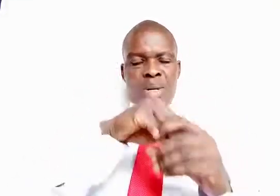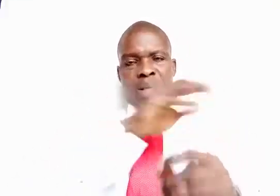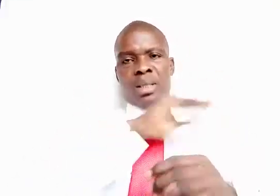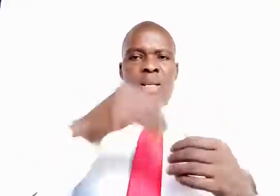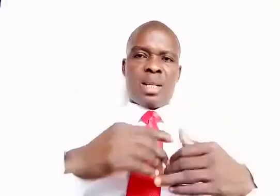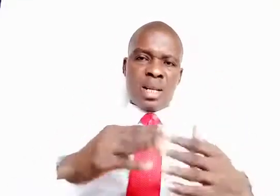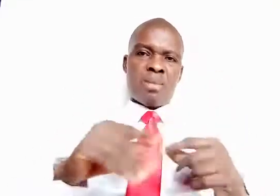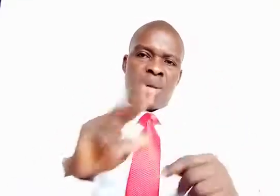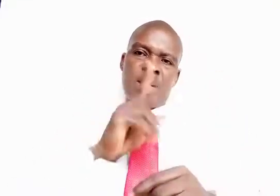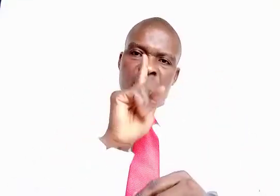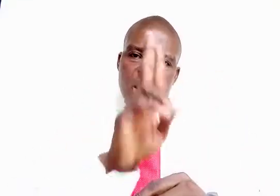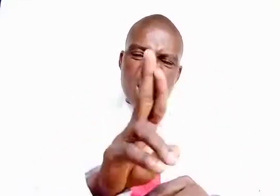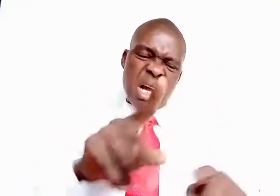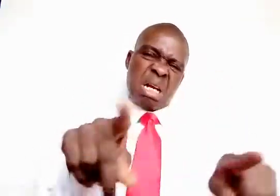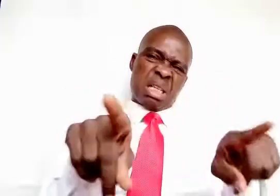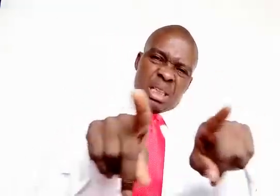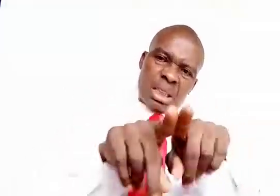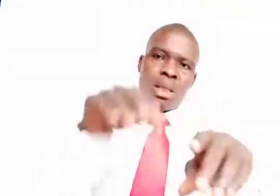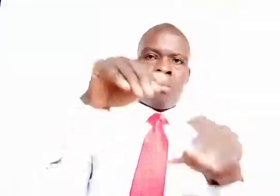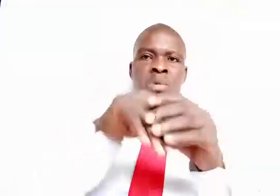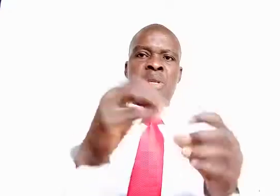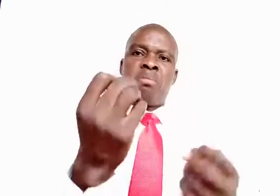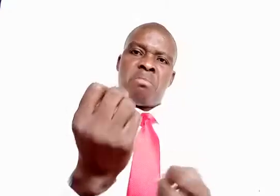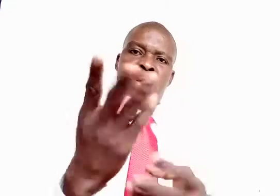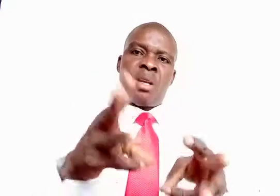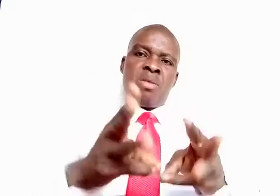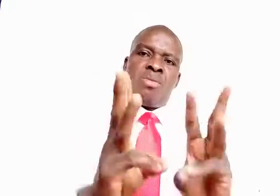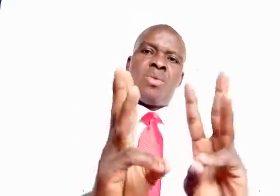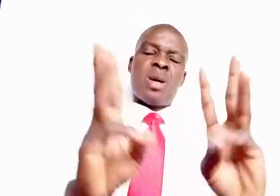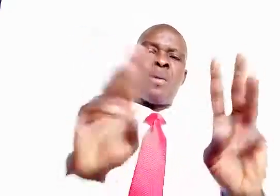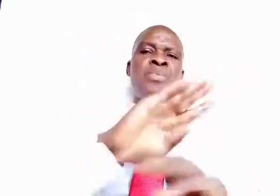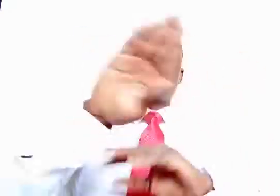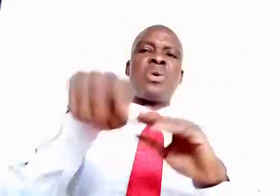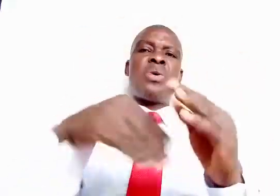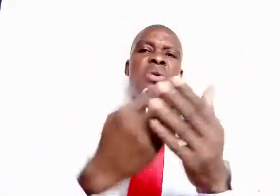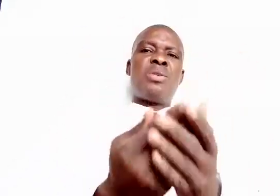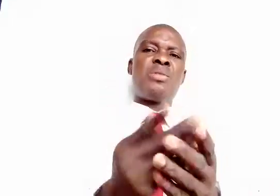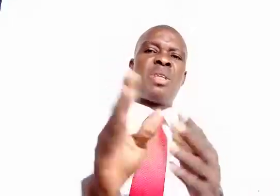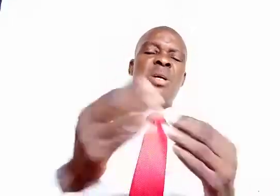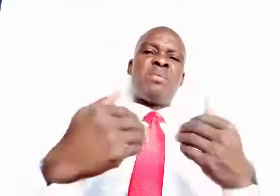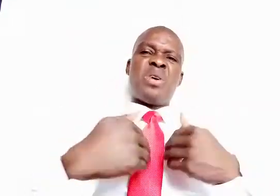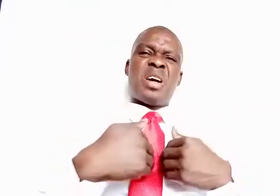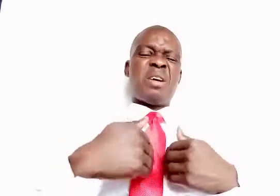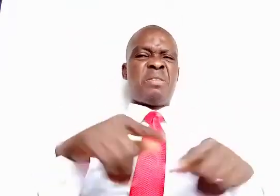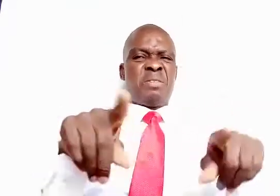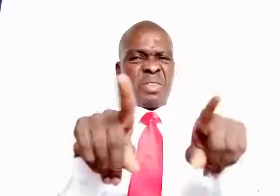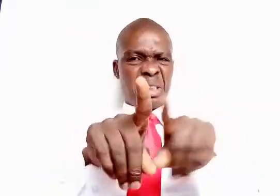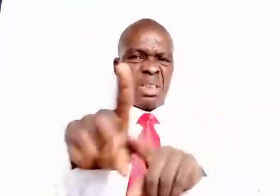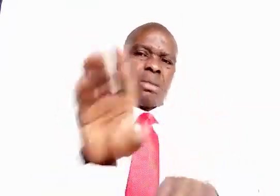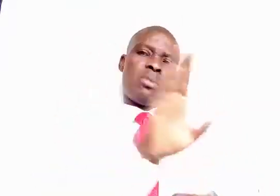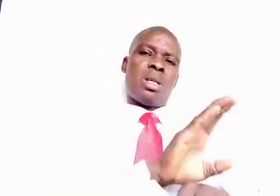in many ways. All of them carry out the characteristics of living things, such as